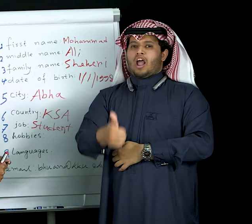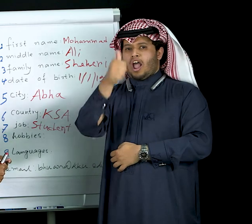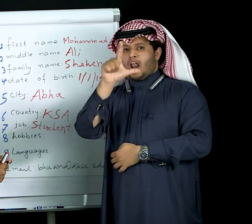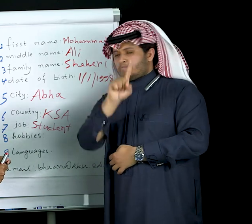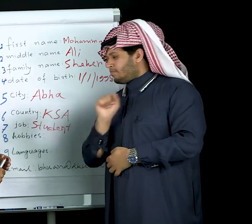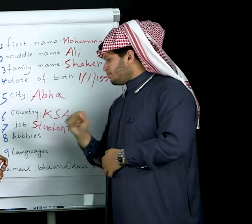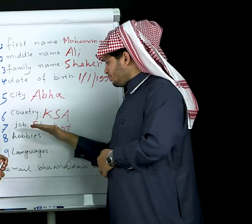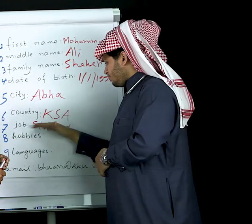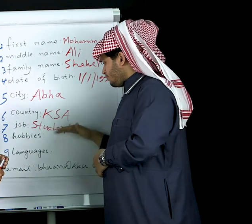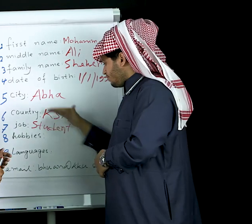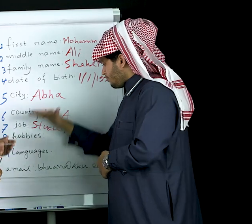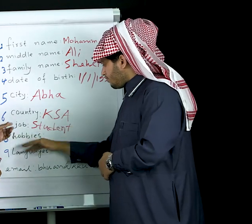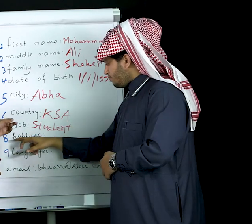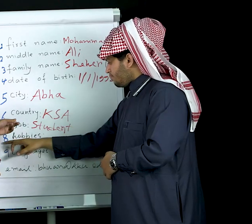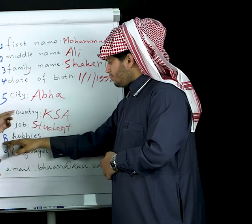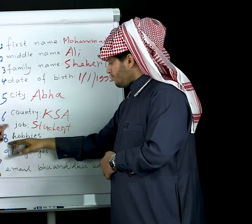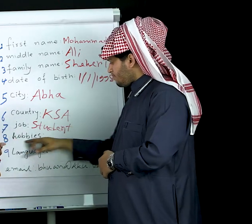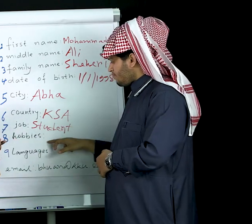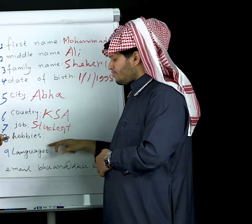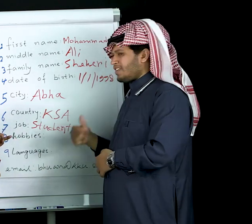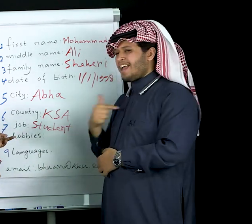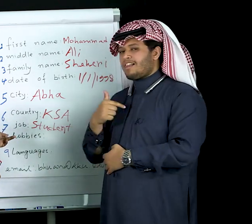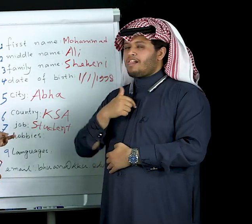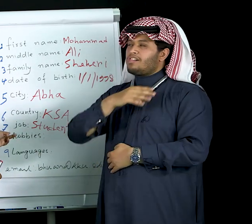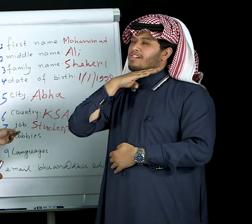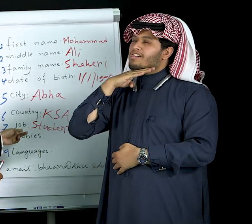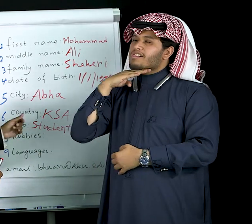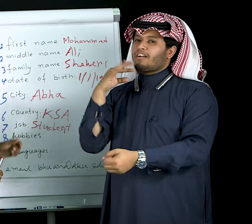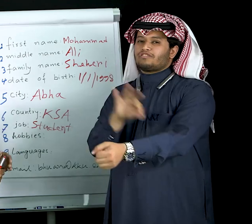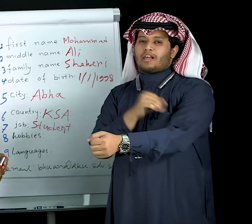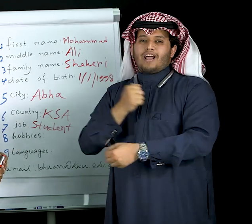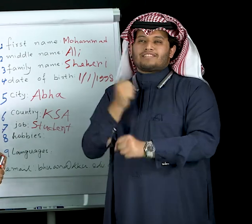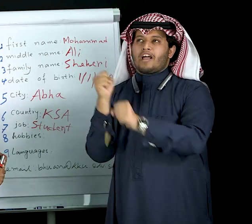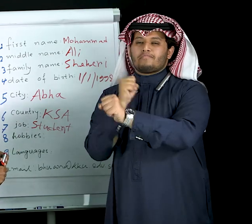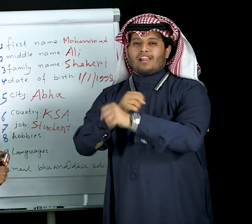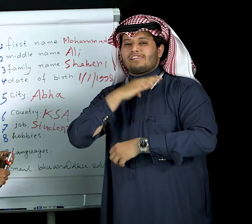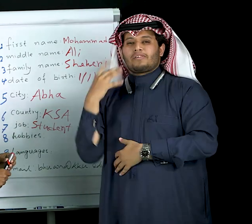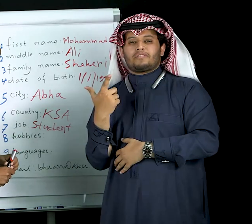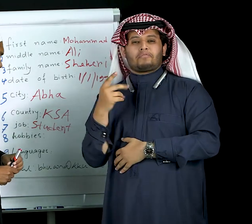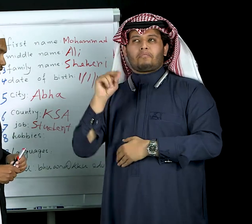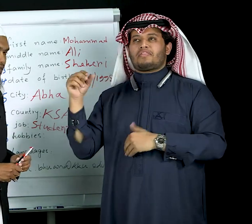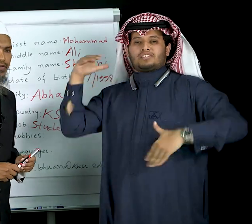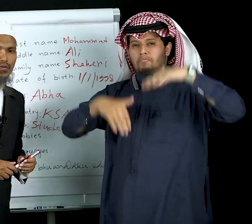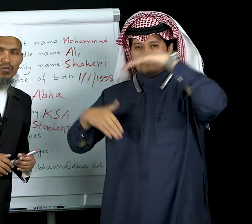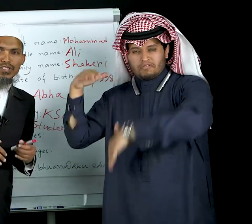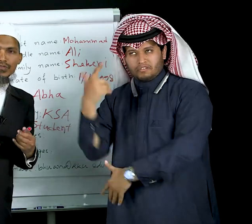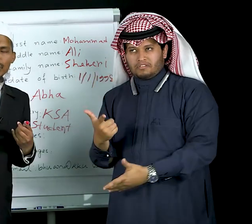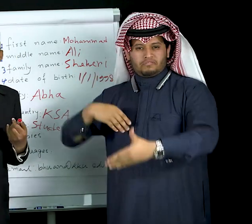Okay. So this is your job. Now, number 8, hobbies. Hobbies means what do you like